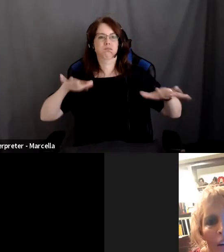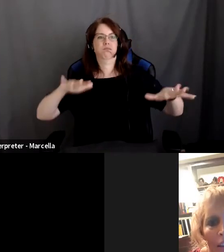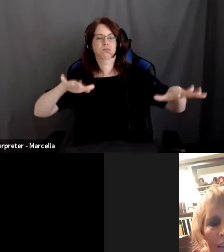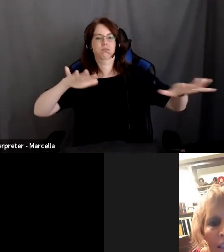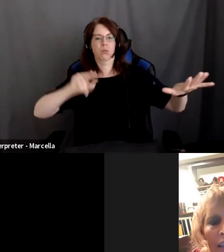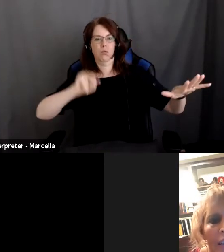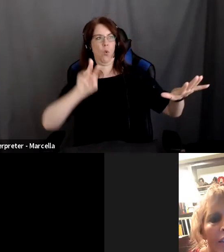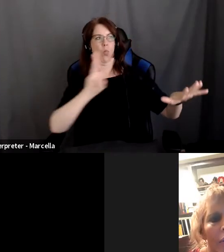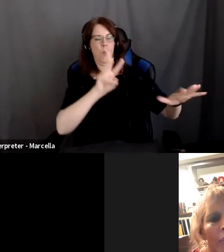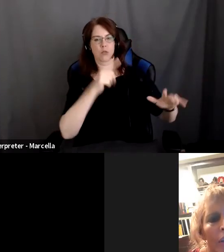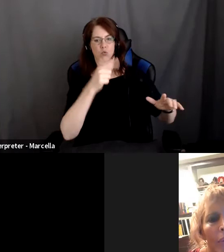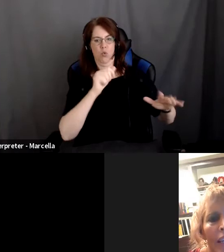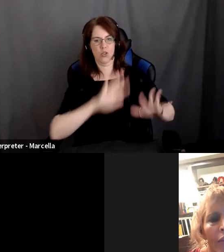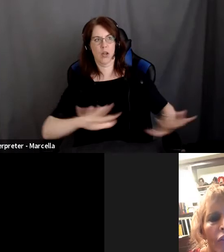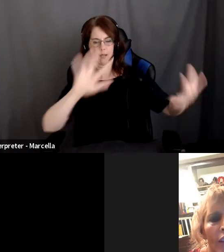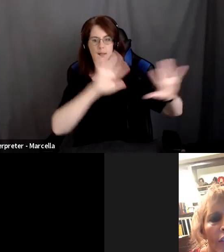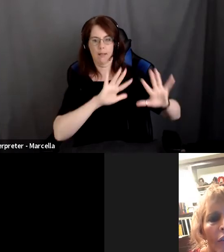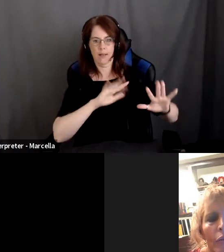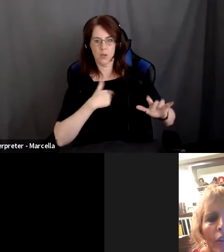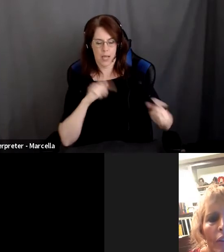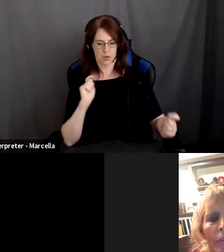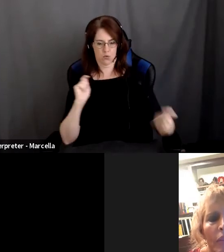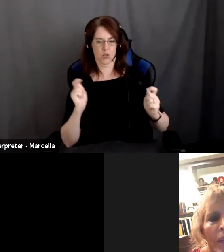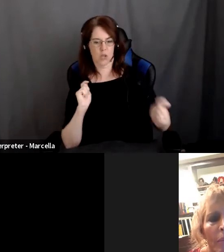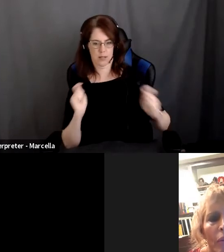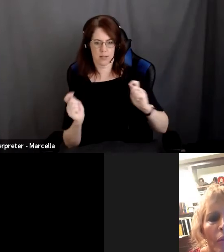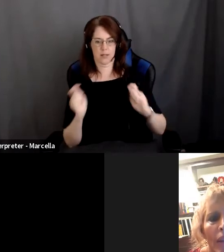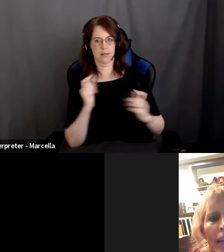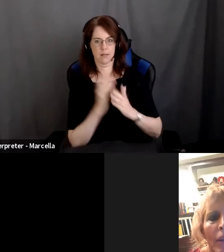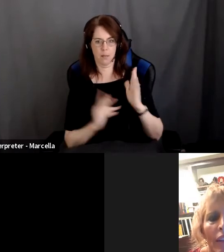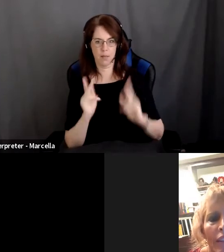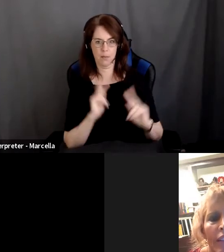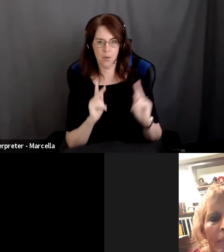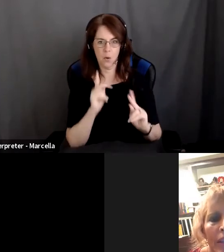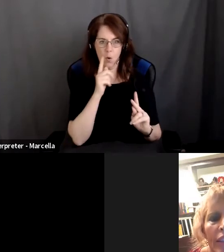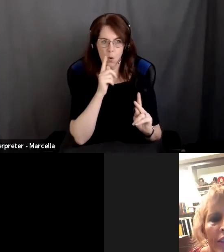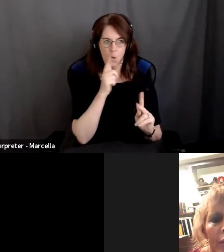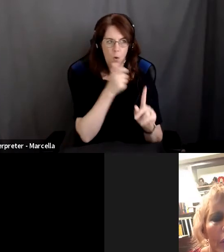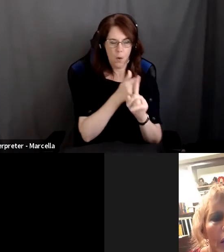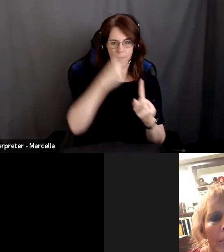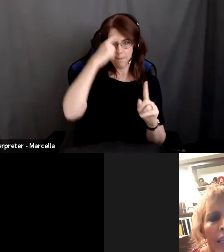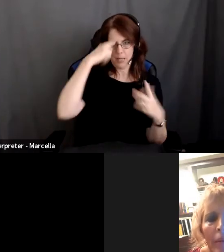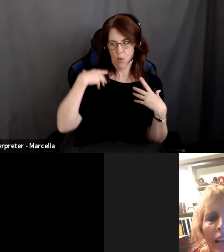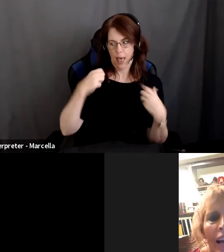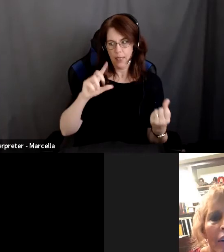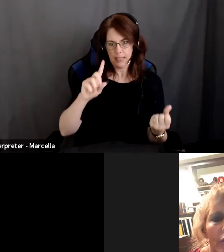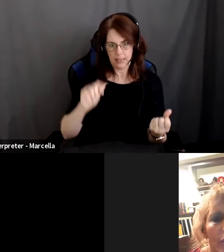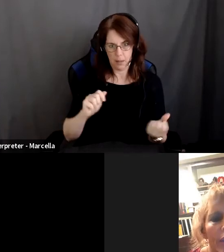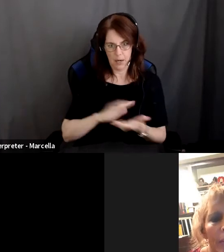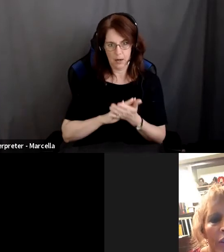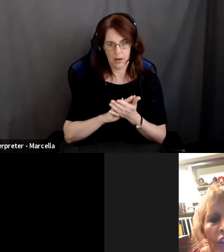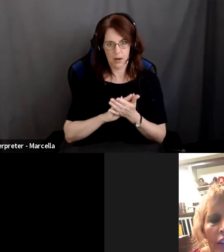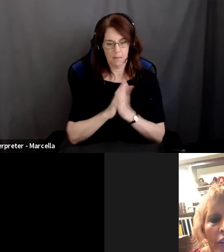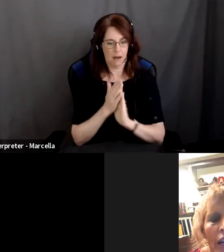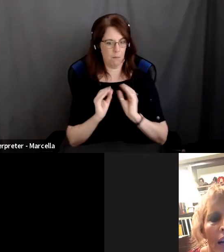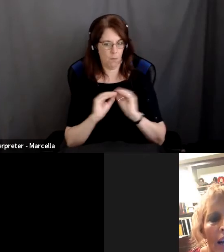and beyond. So, we had to adjust to, some of the people who had mental health disabilities who became unhoused or ended up